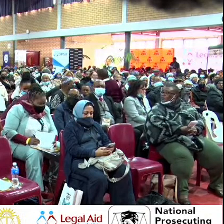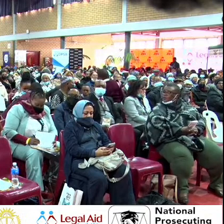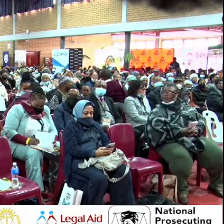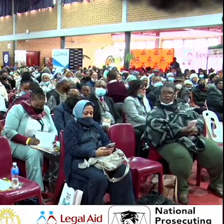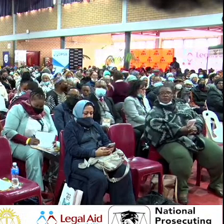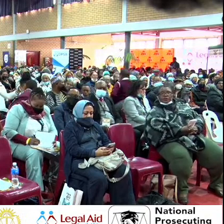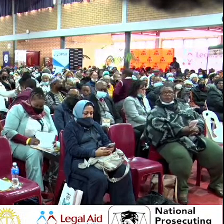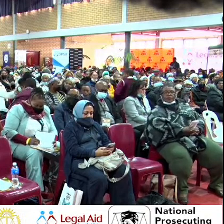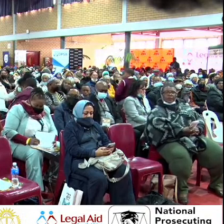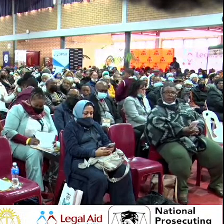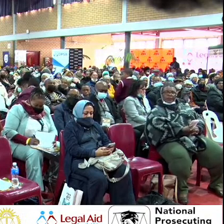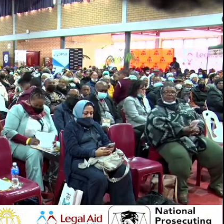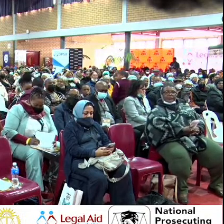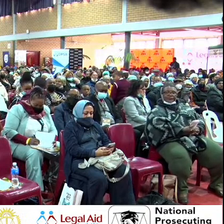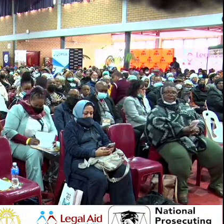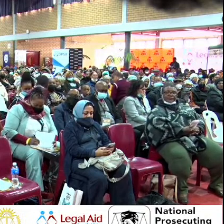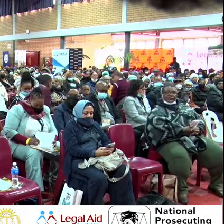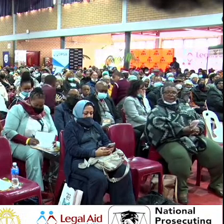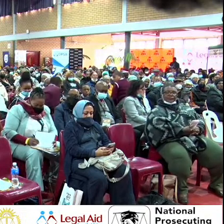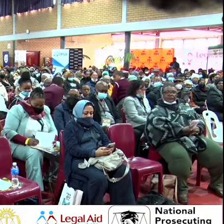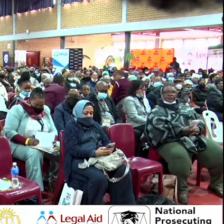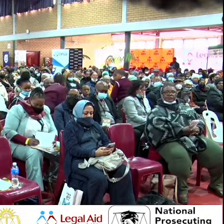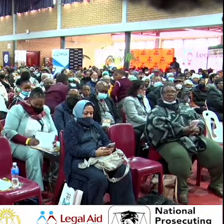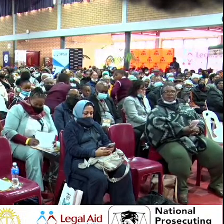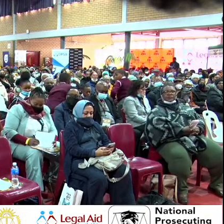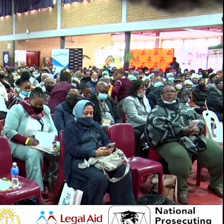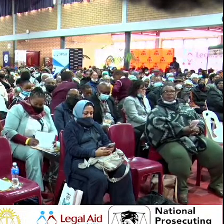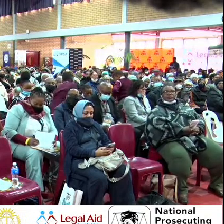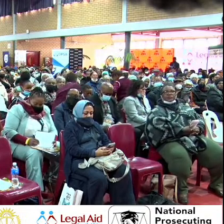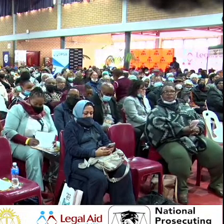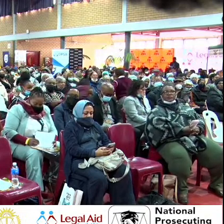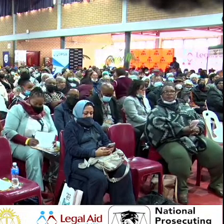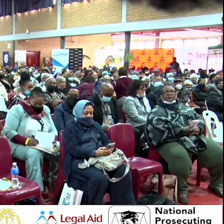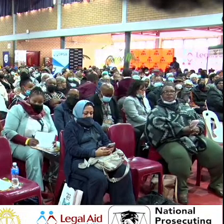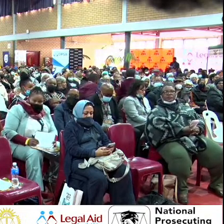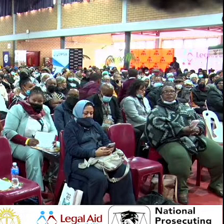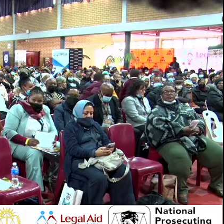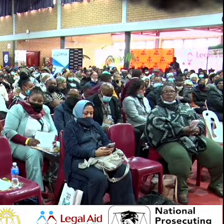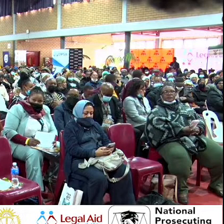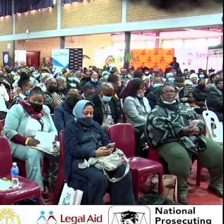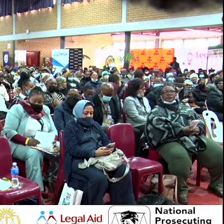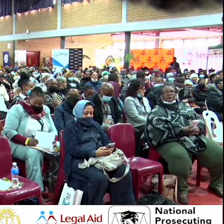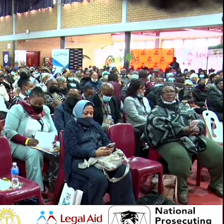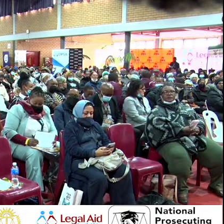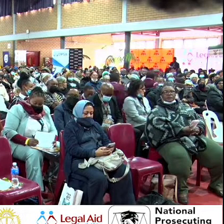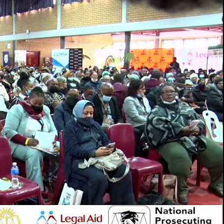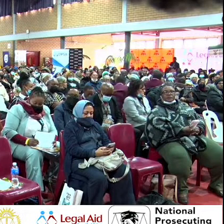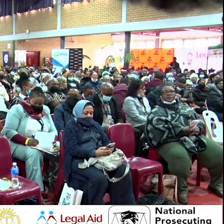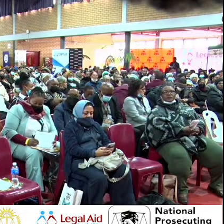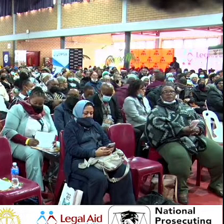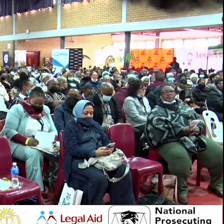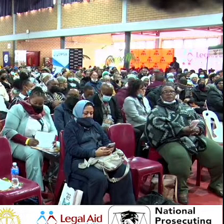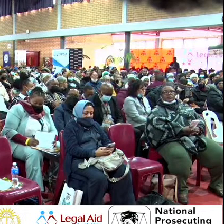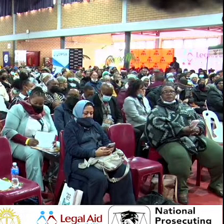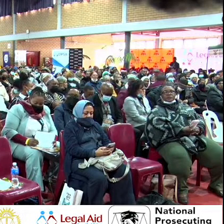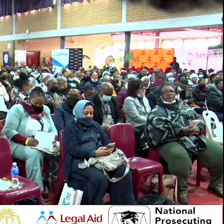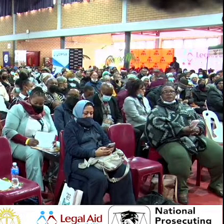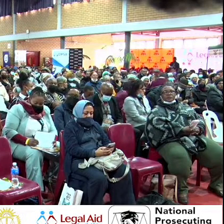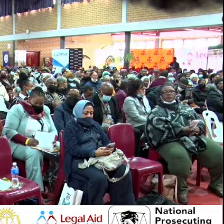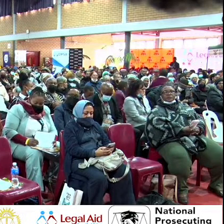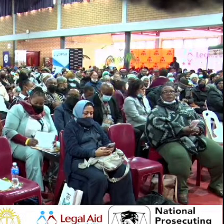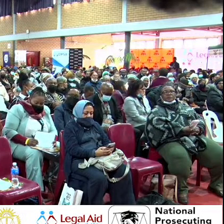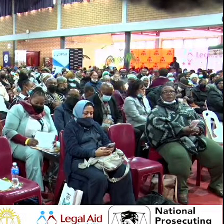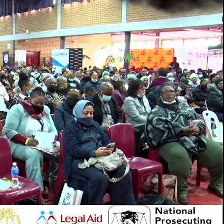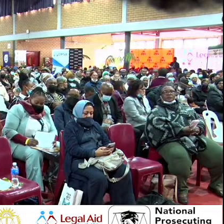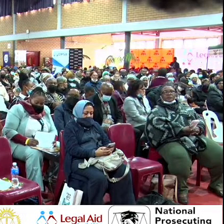that let's just get to the point. We want to hear your problems so that we can solve them. All right, so I'm going now